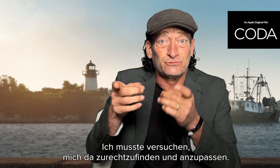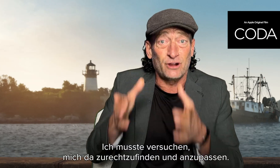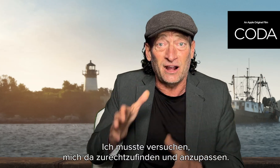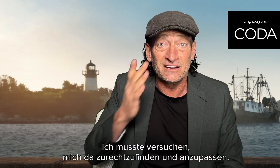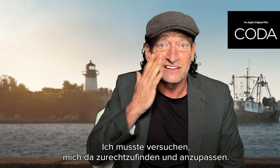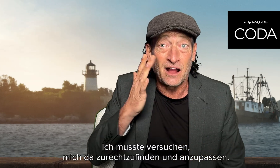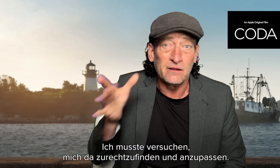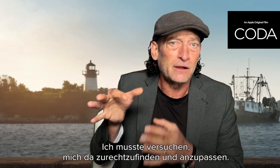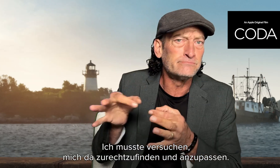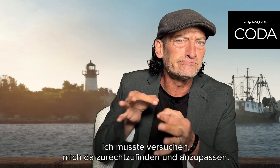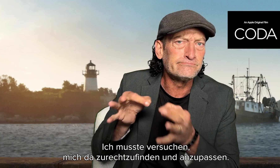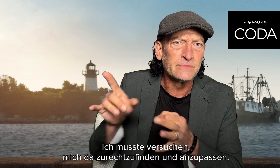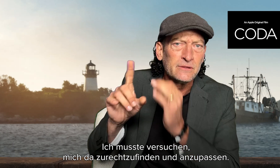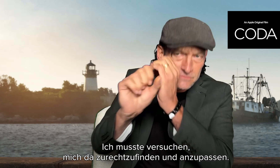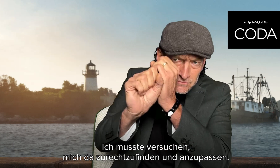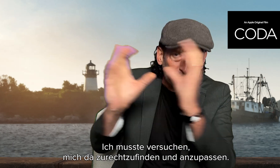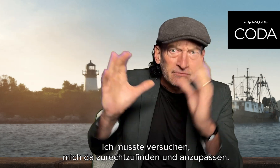And trying to navigate all that